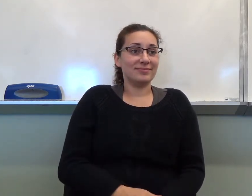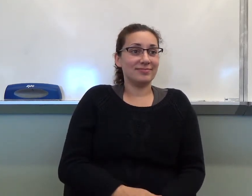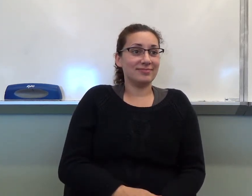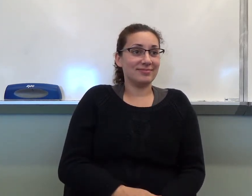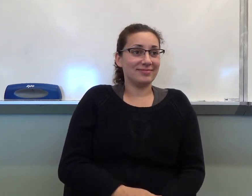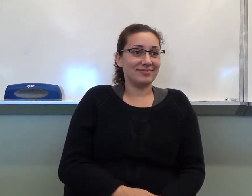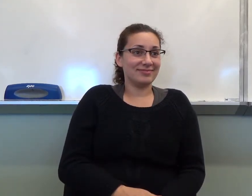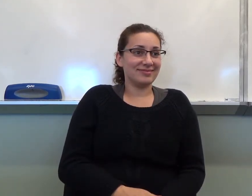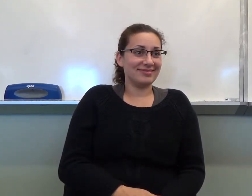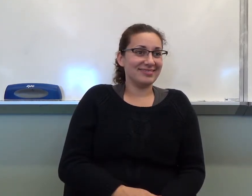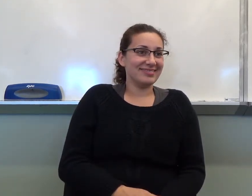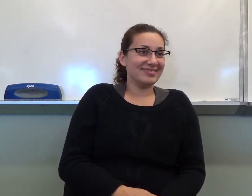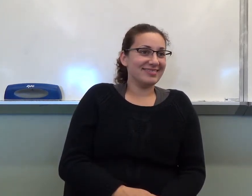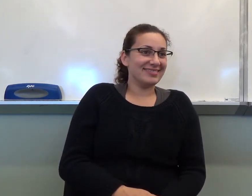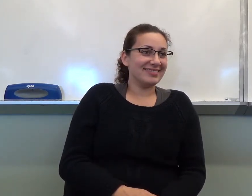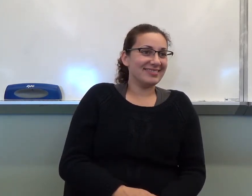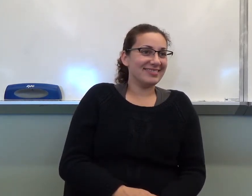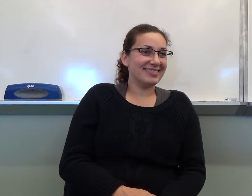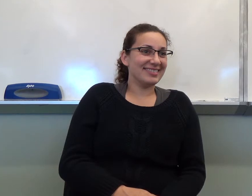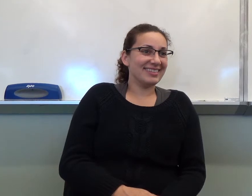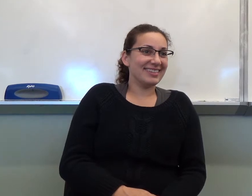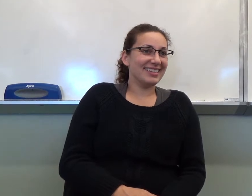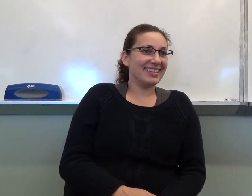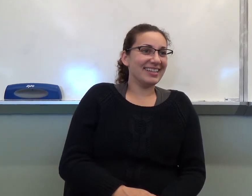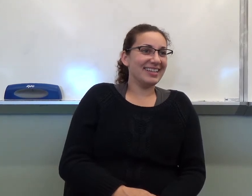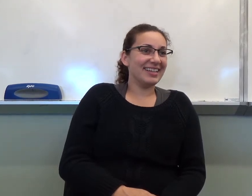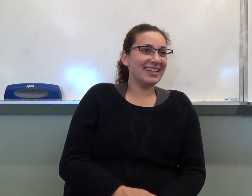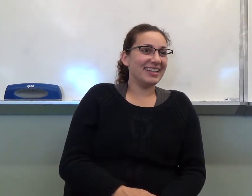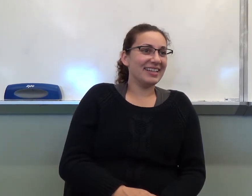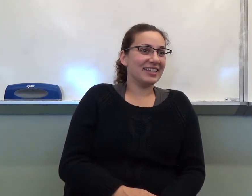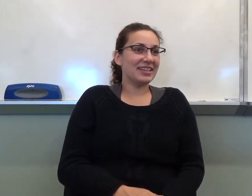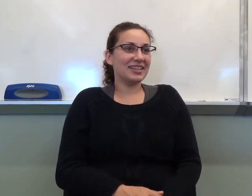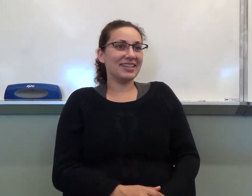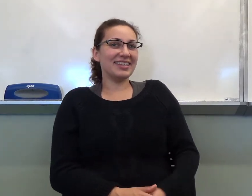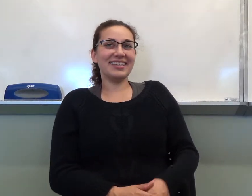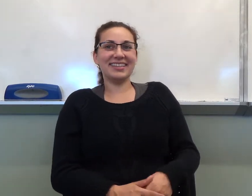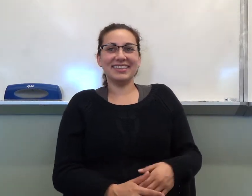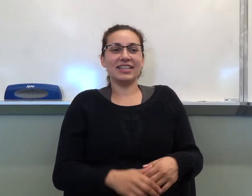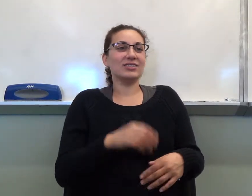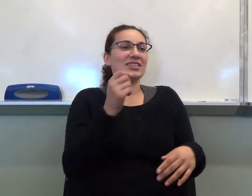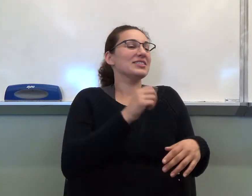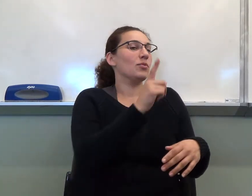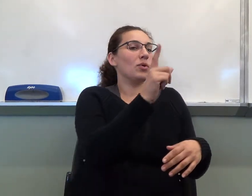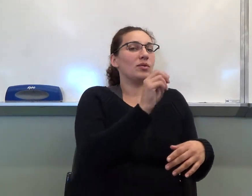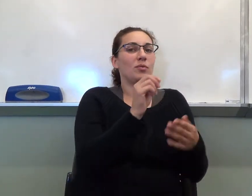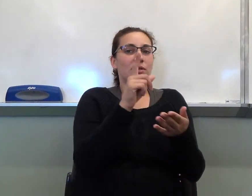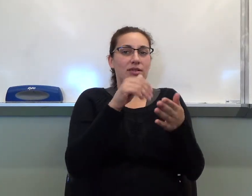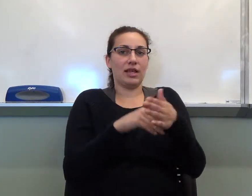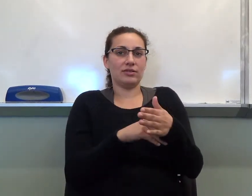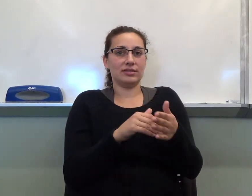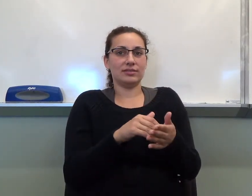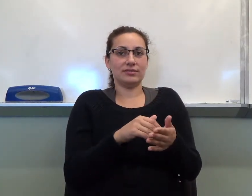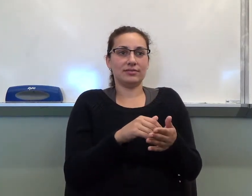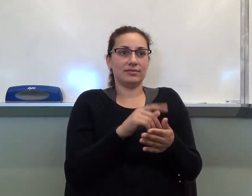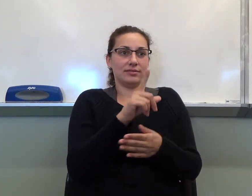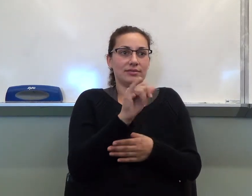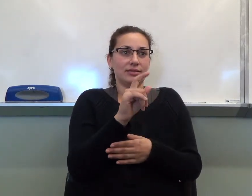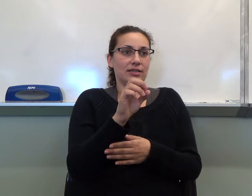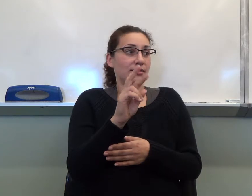now. Okay, we're going to go out. Now this is 1,000 of a liter. Huh? That's what that one is. This would be